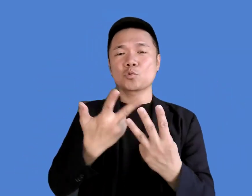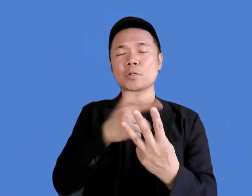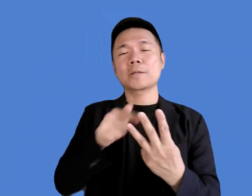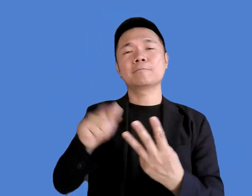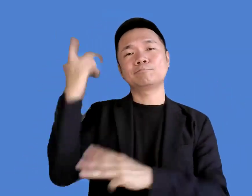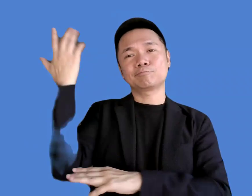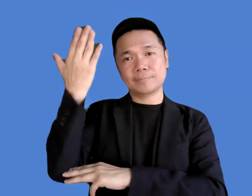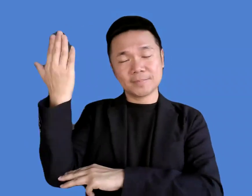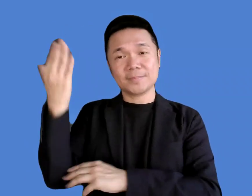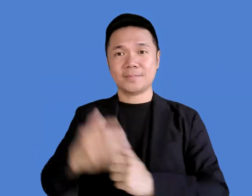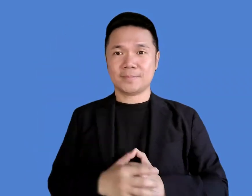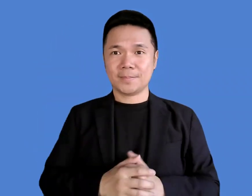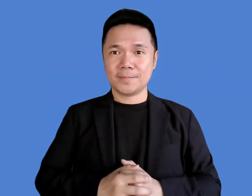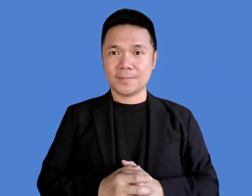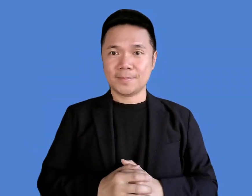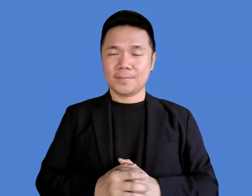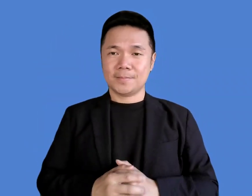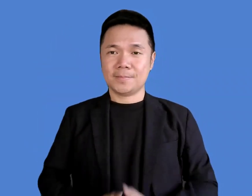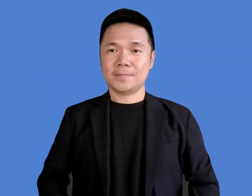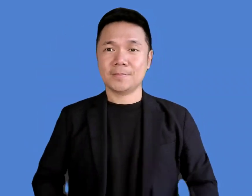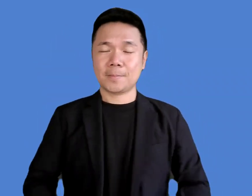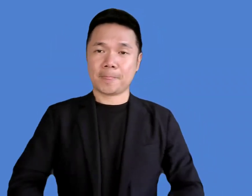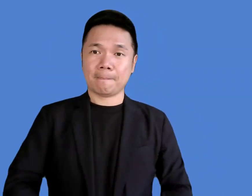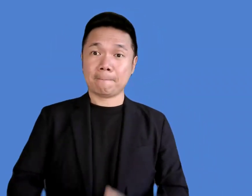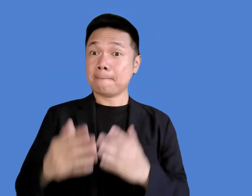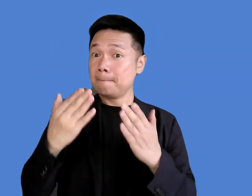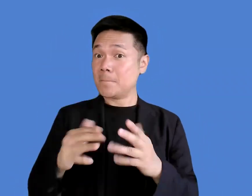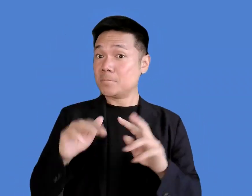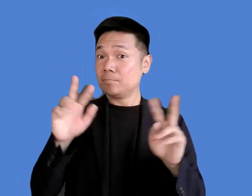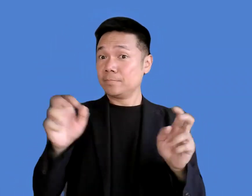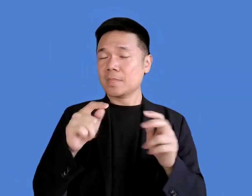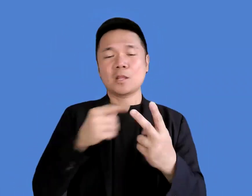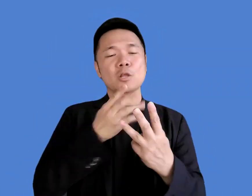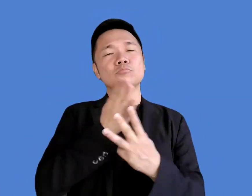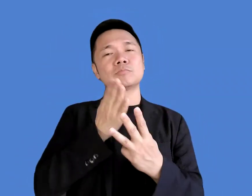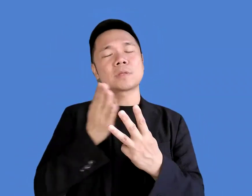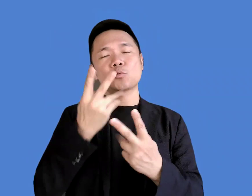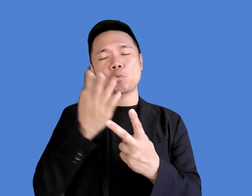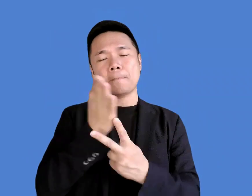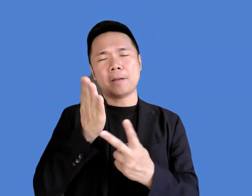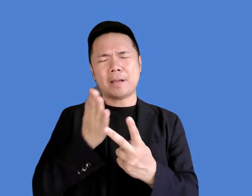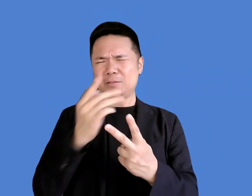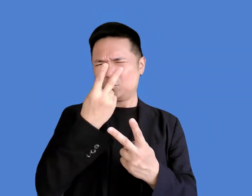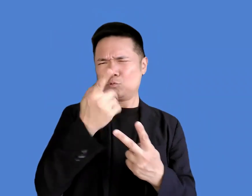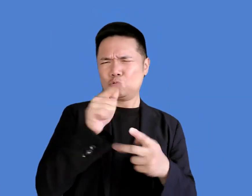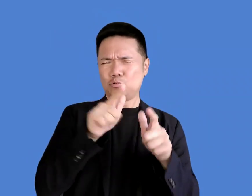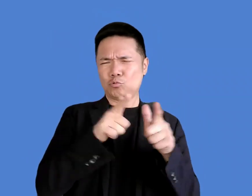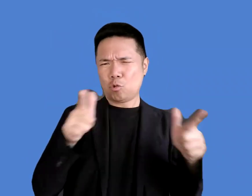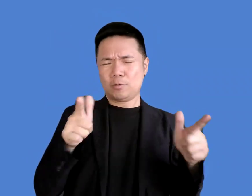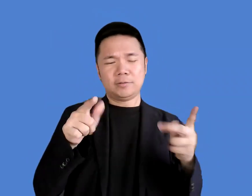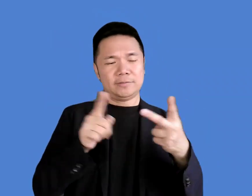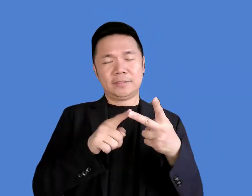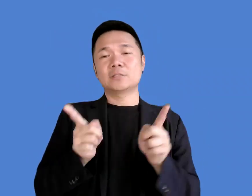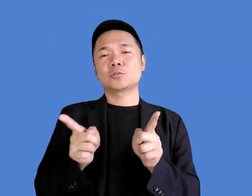inspirational speakers today. And the panel discussion will take place in 2 parts. The first part is a little longer, and the second